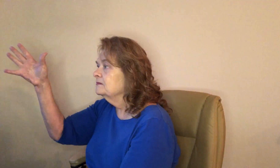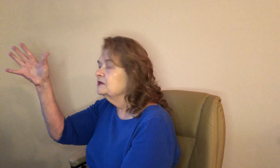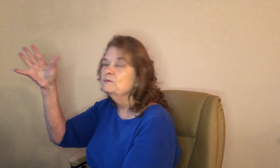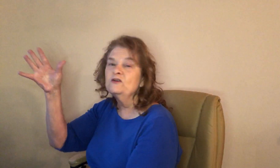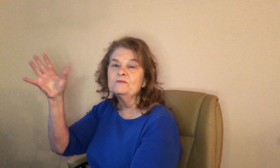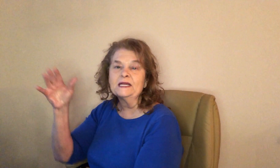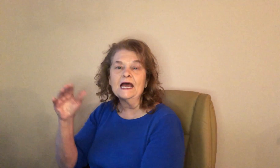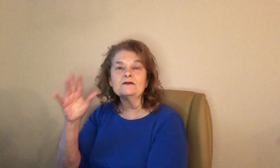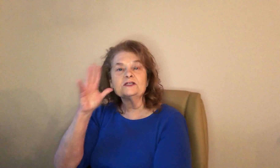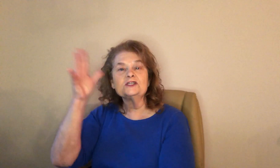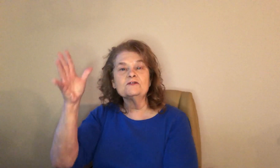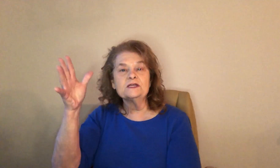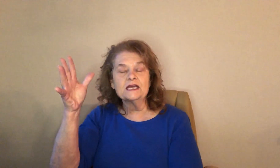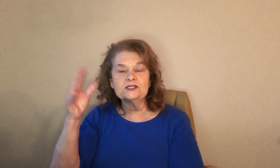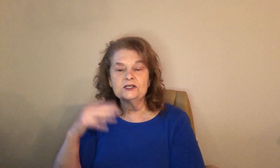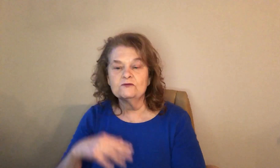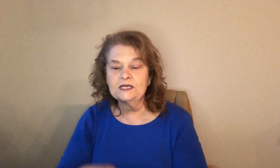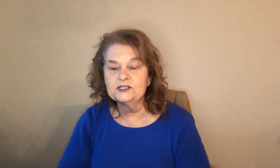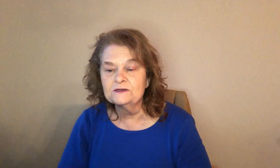the movement out to show the next generation.